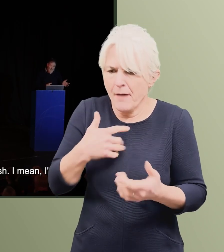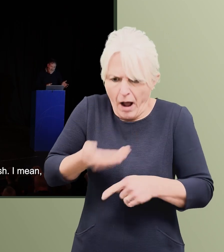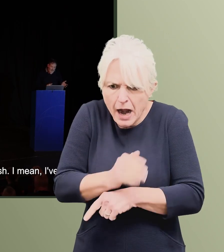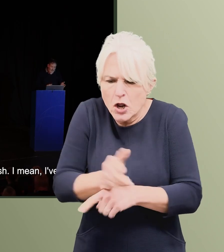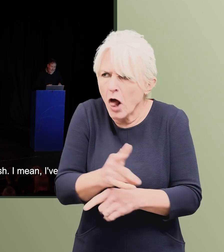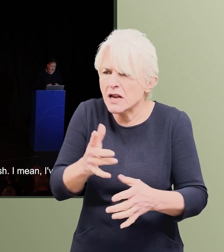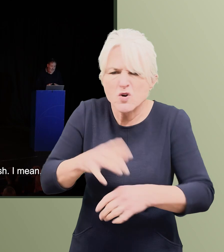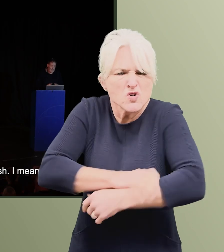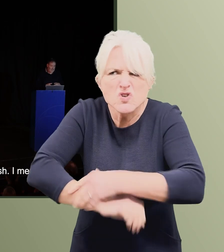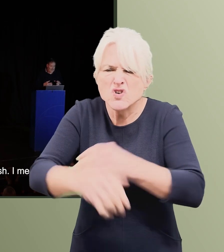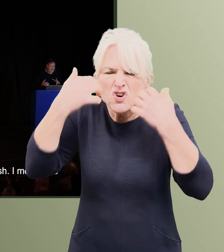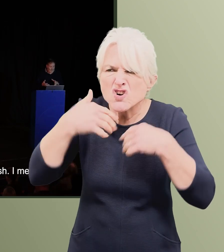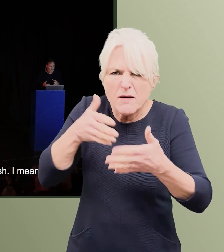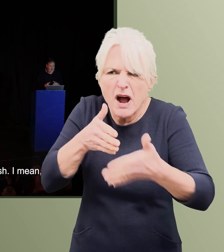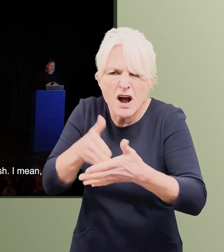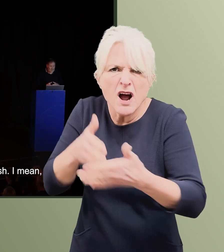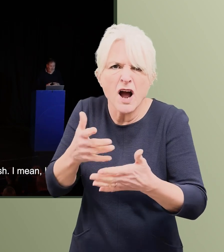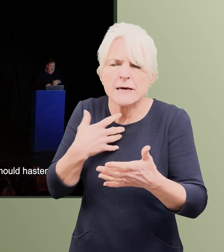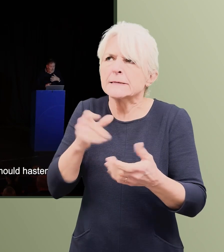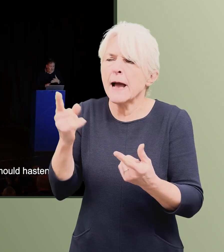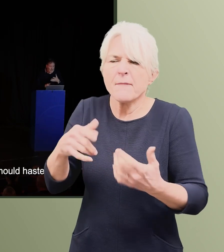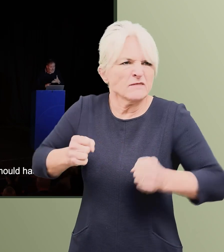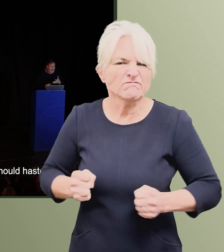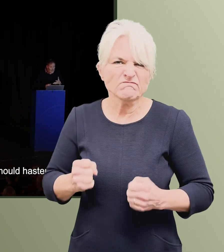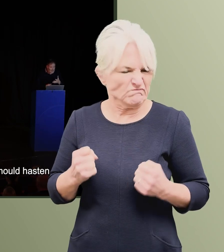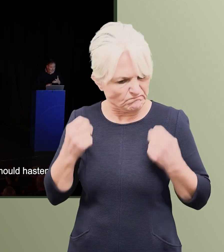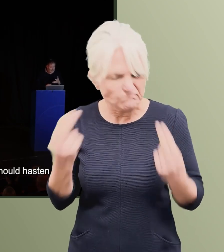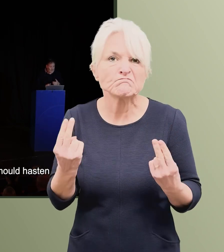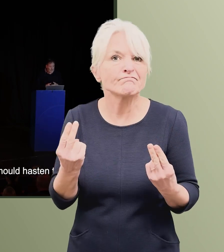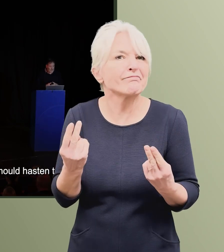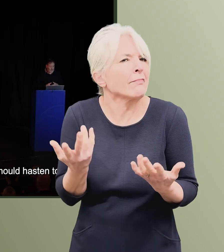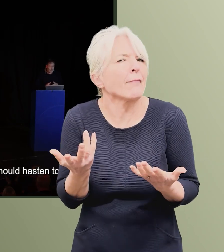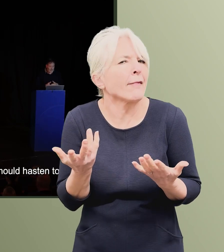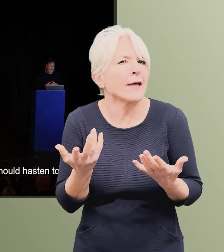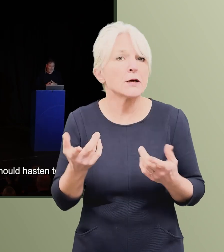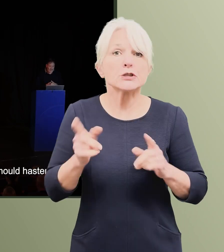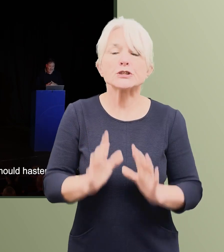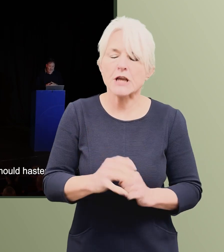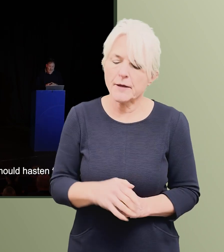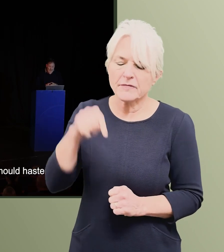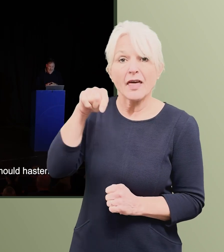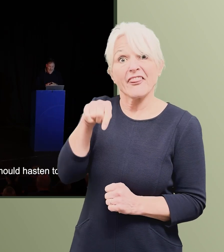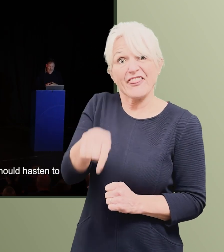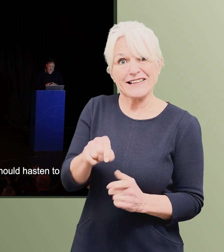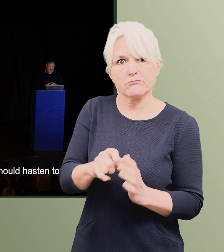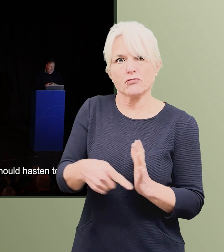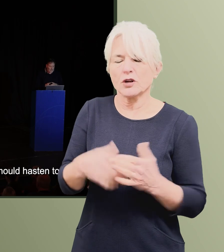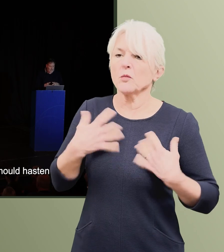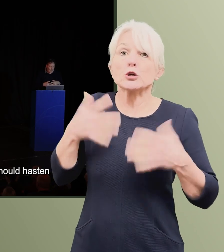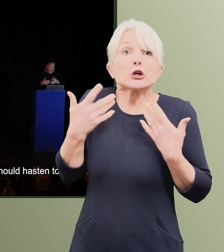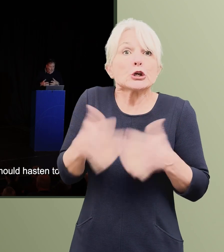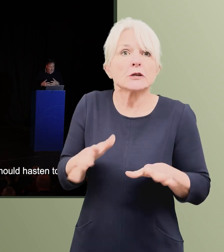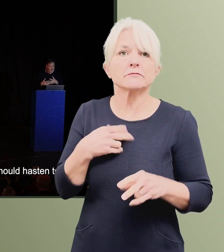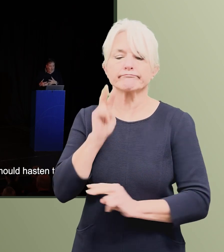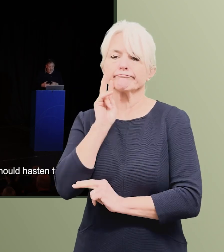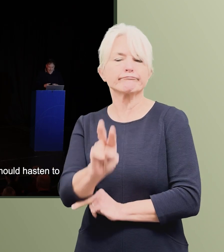you never finish. I mean, I've looked at this particular site. This was just an evaluation, which I think I should hasten to add. So there